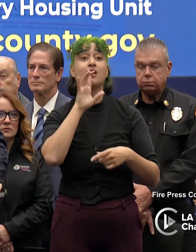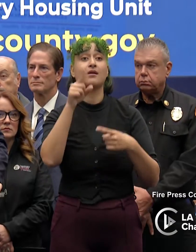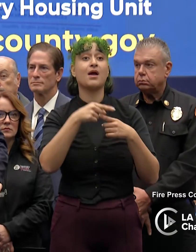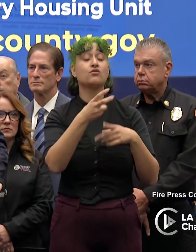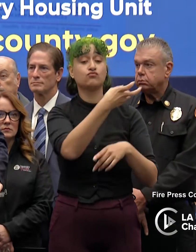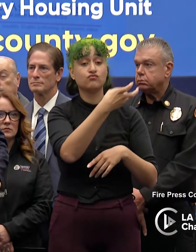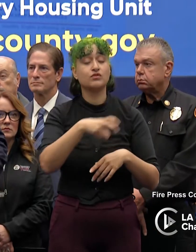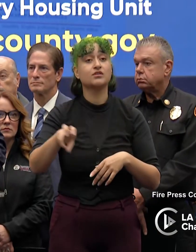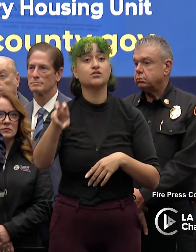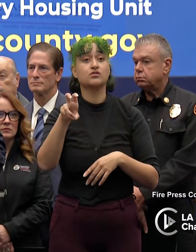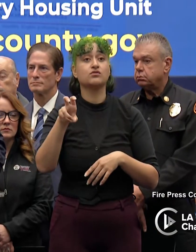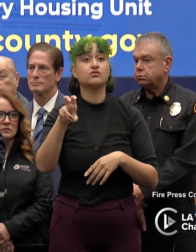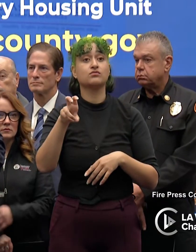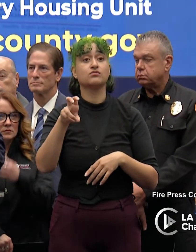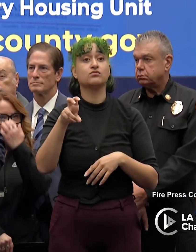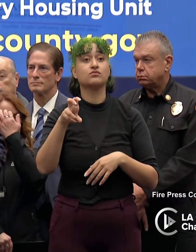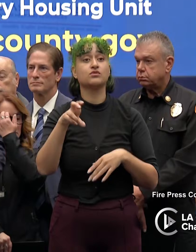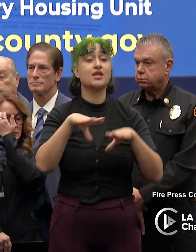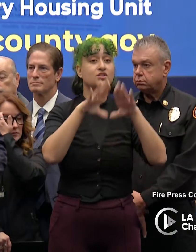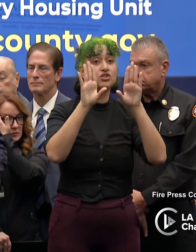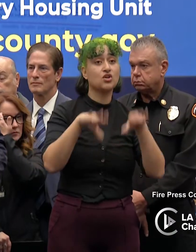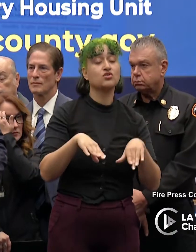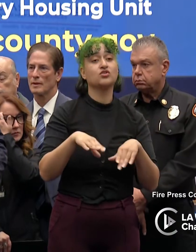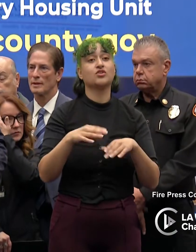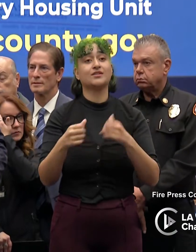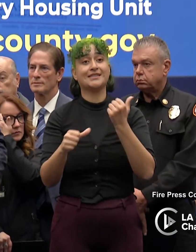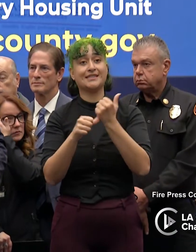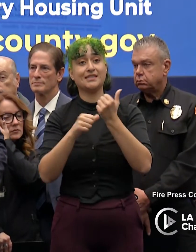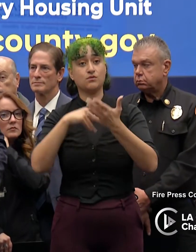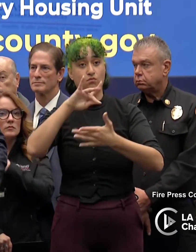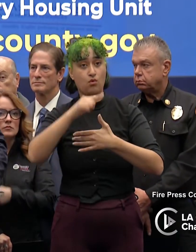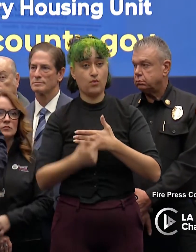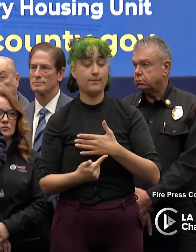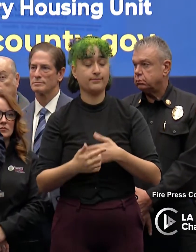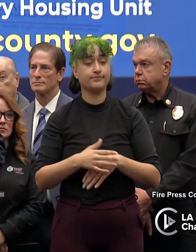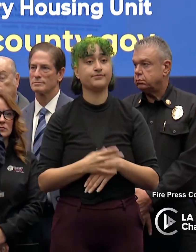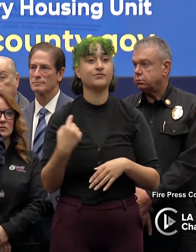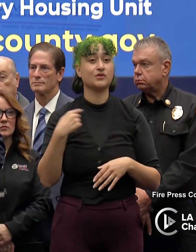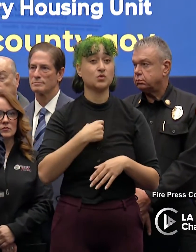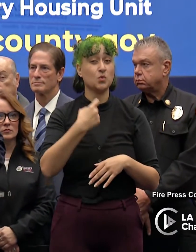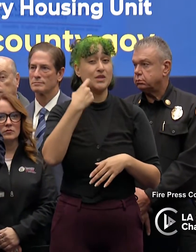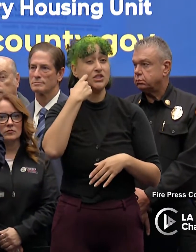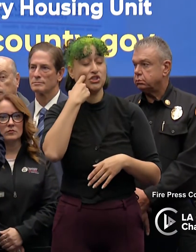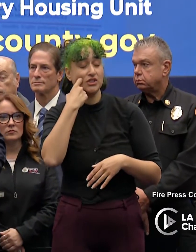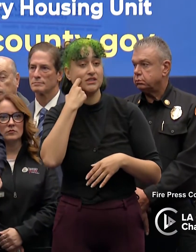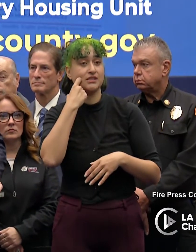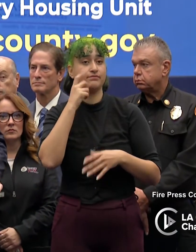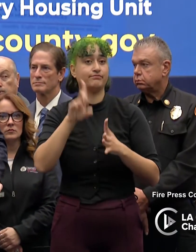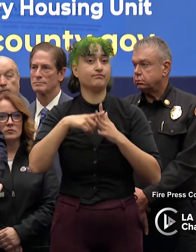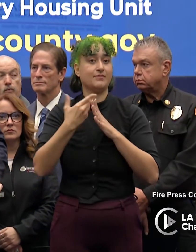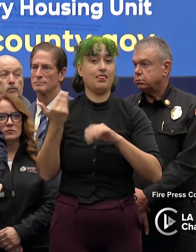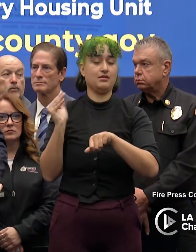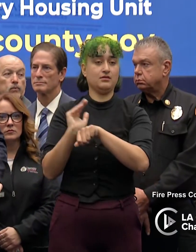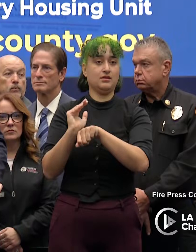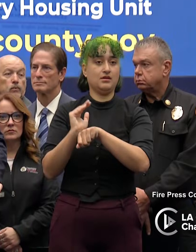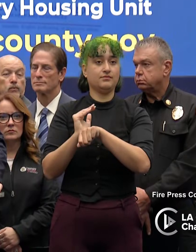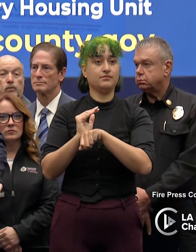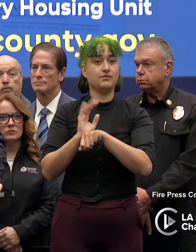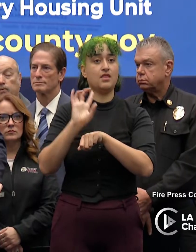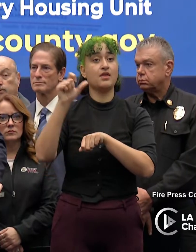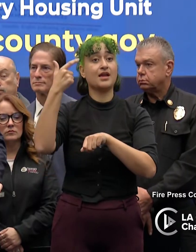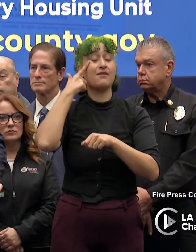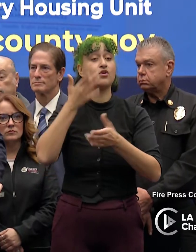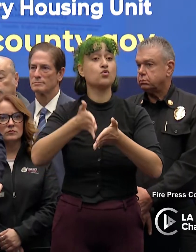transitional shelter and assistance program, which we just activated last night. The governor